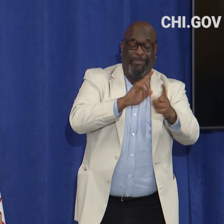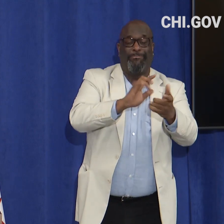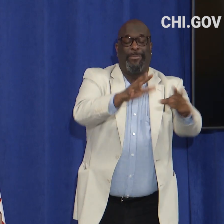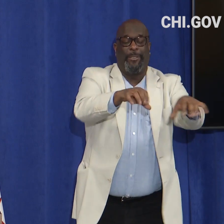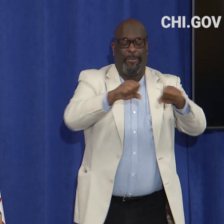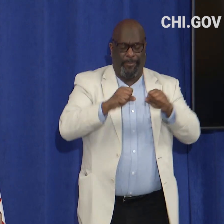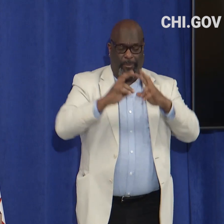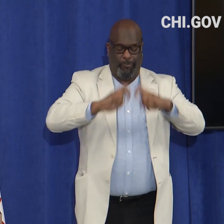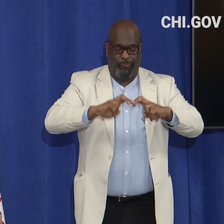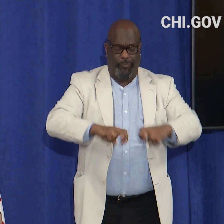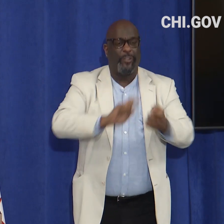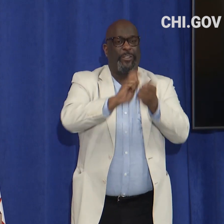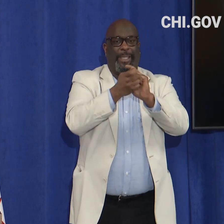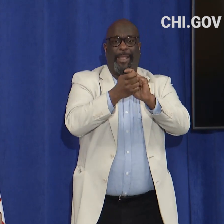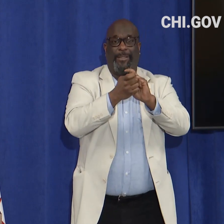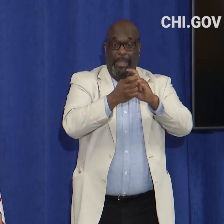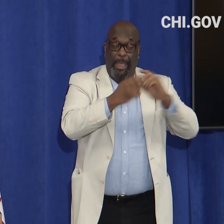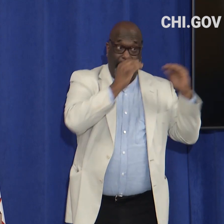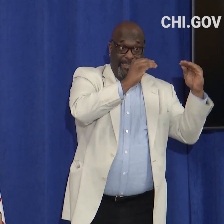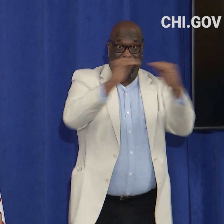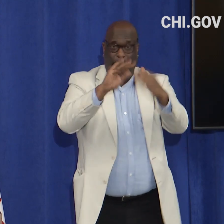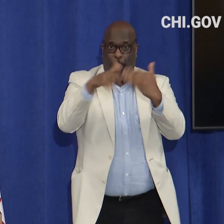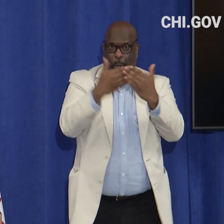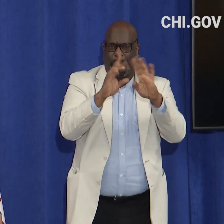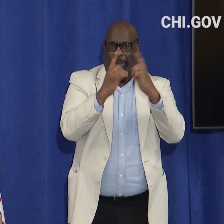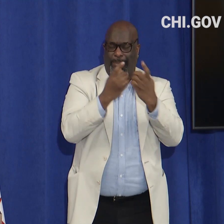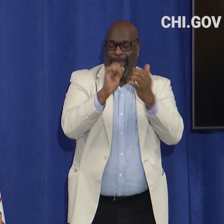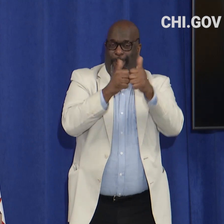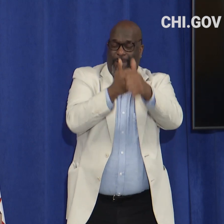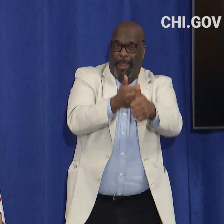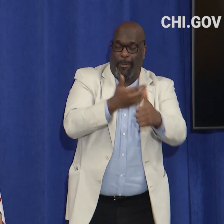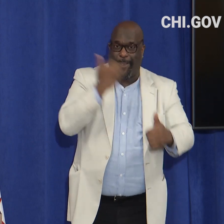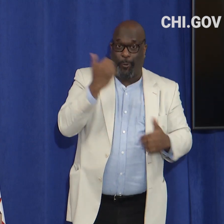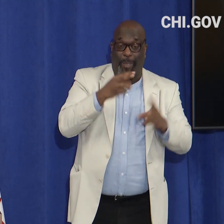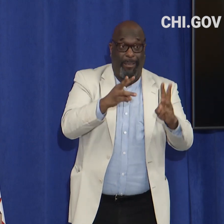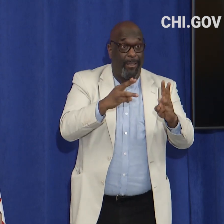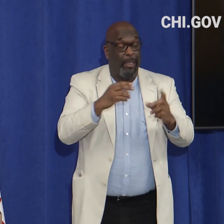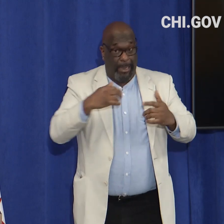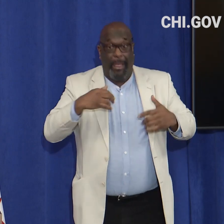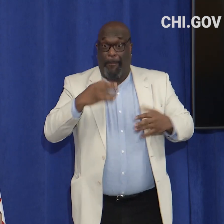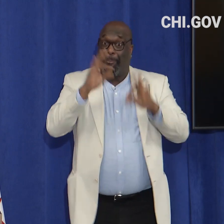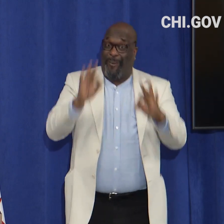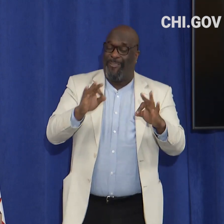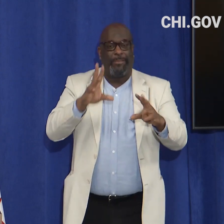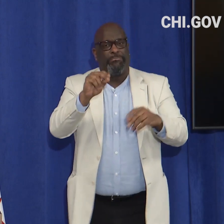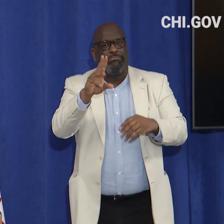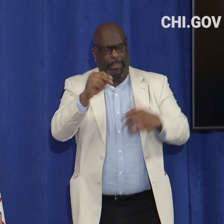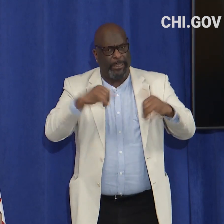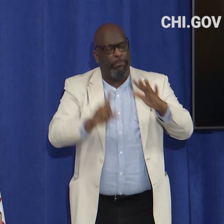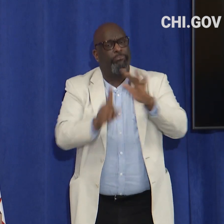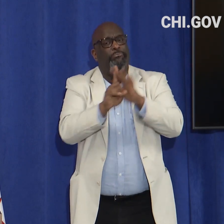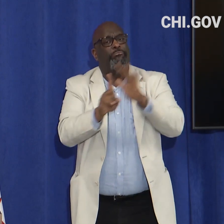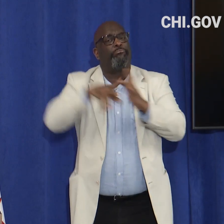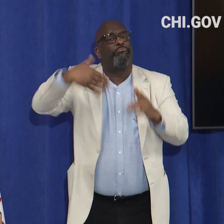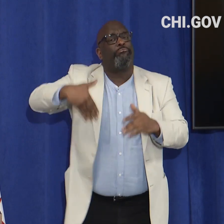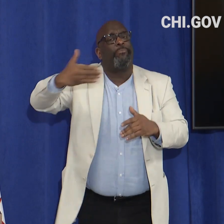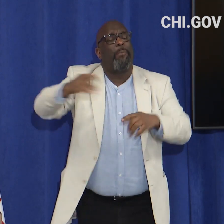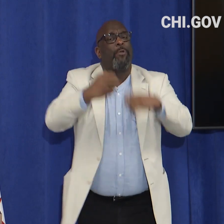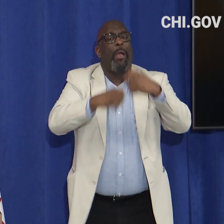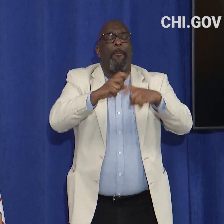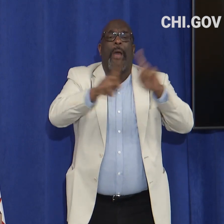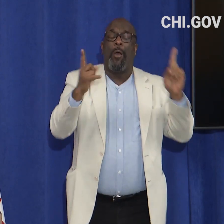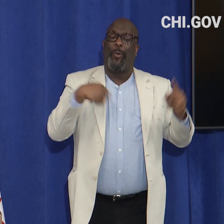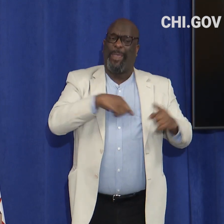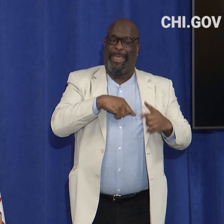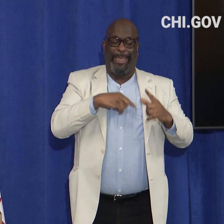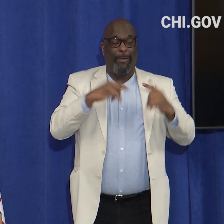entire department on it. Now, is it perfect? Obviously not. We're seeing some manifestations of real problems, and we will address those, but we